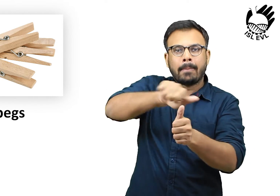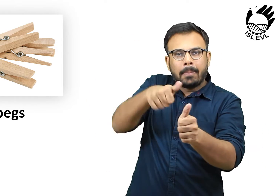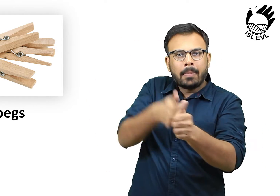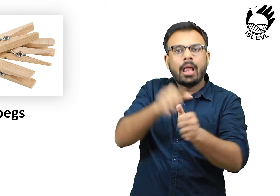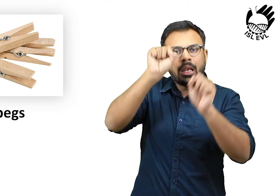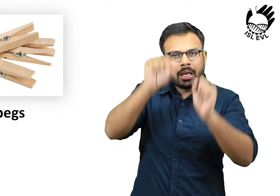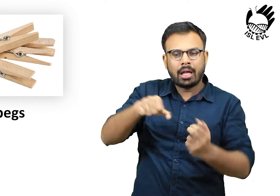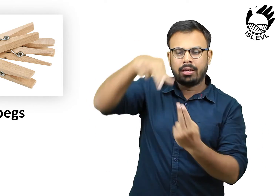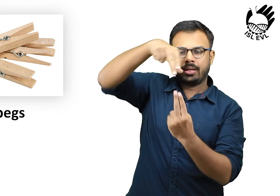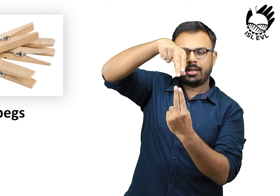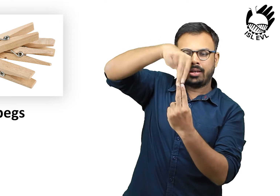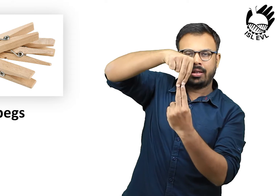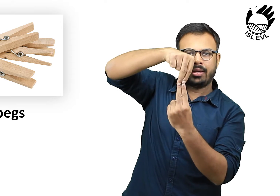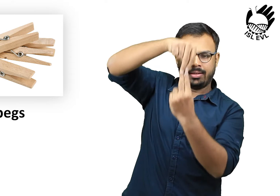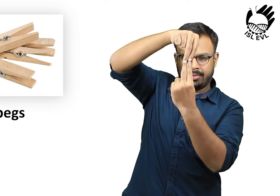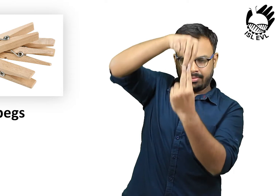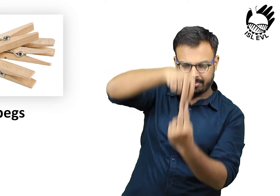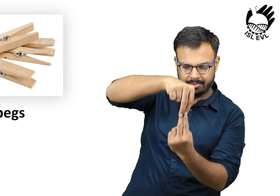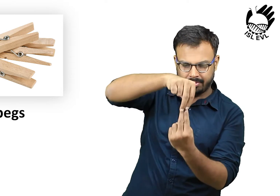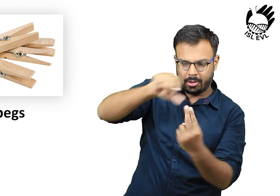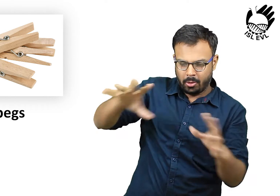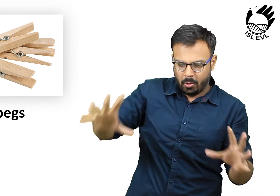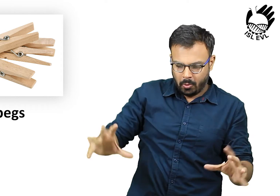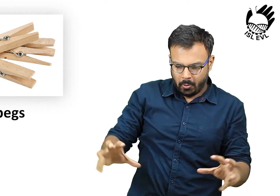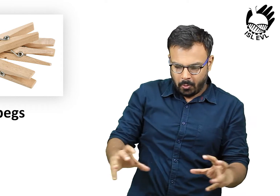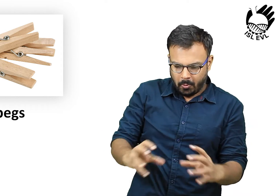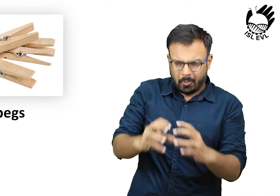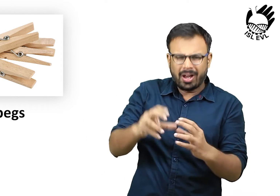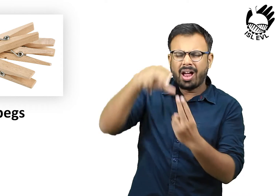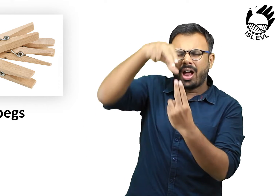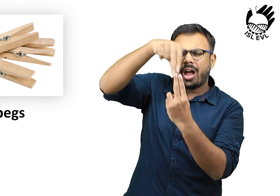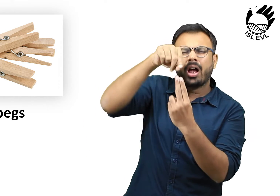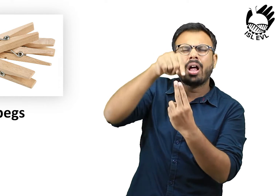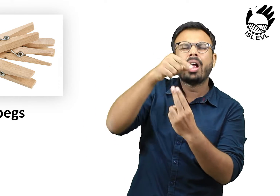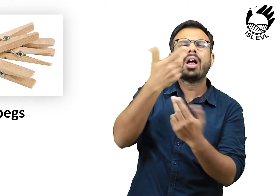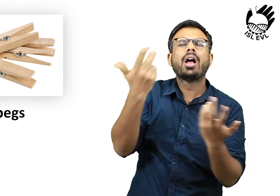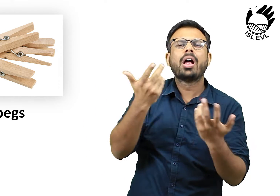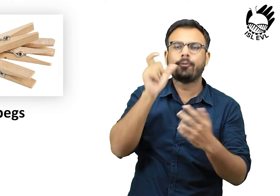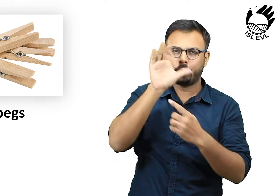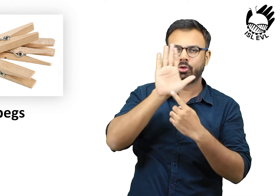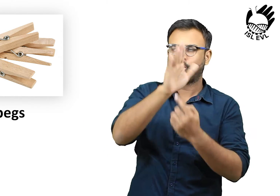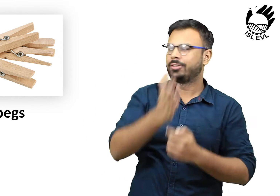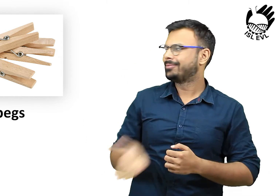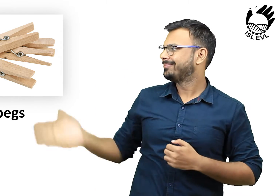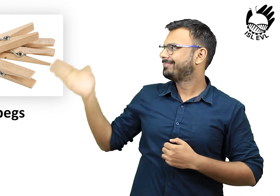Contamination warning: do not reuse. Potential sharp stick injury.